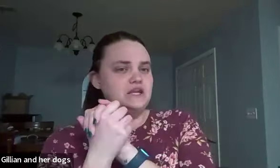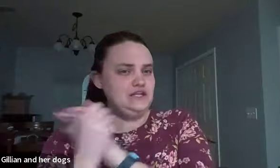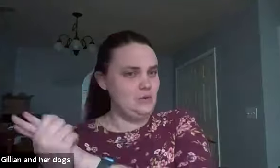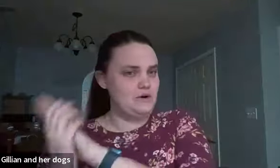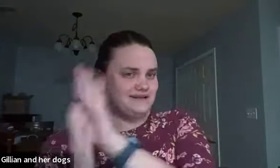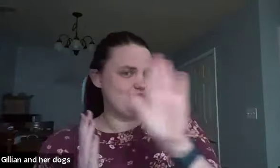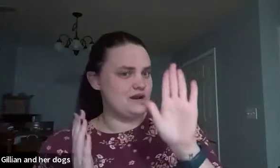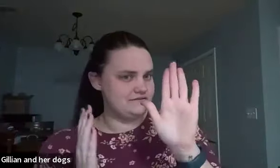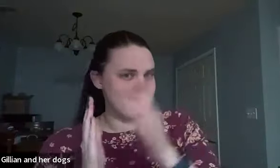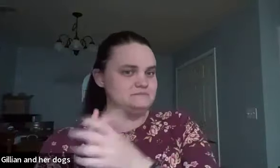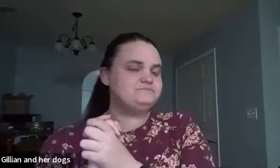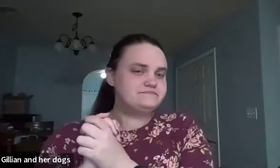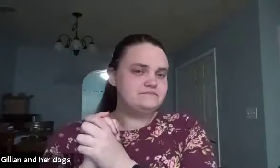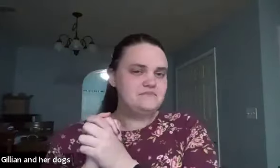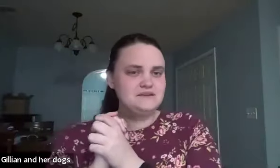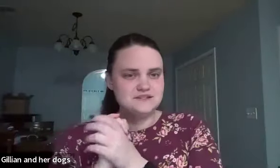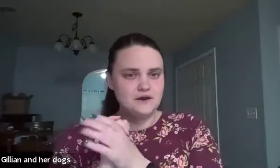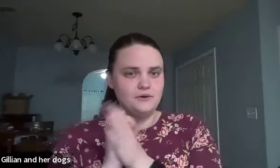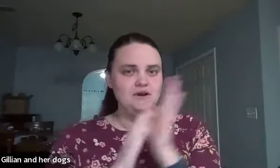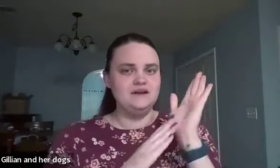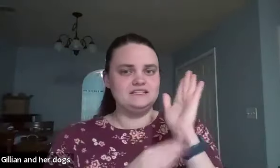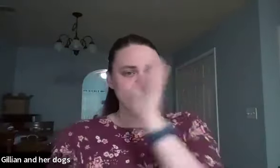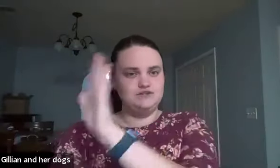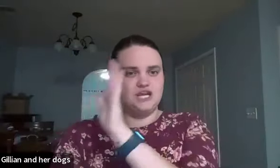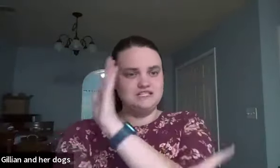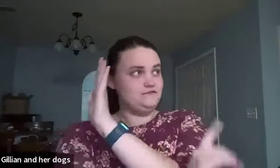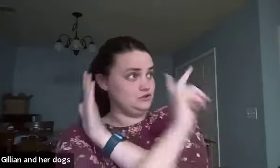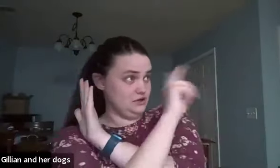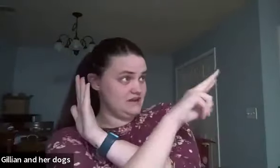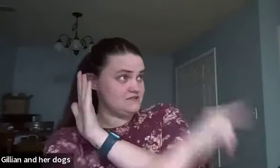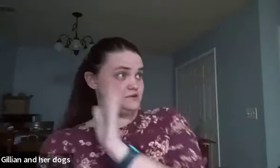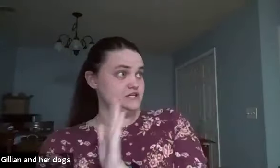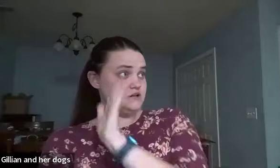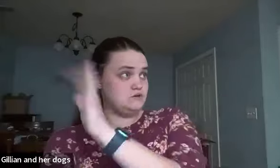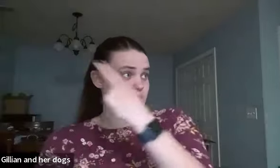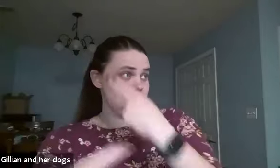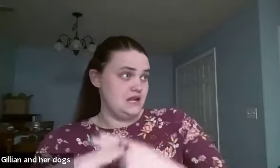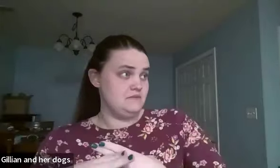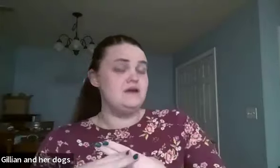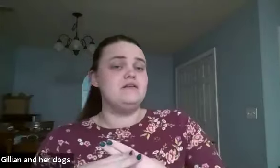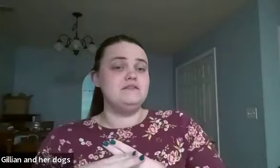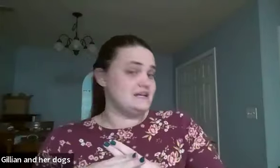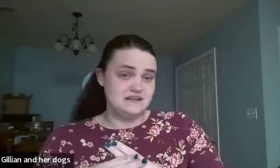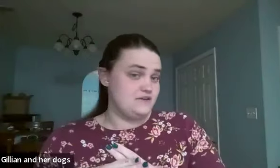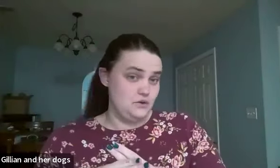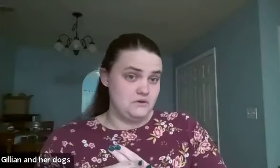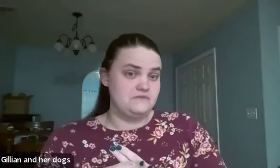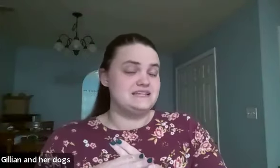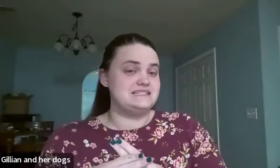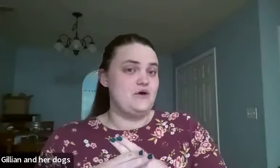and your is one of them. So, because if you're looking at this person and you go your name, that's not your, that's